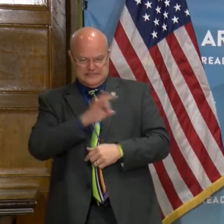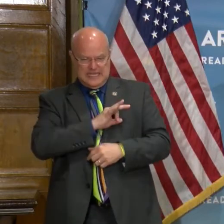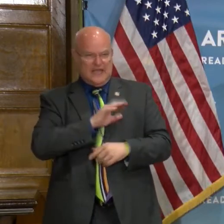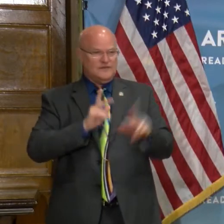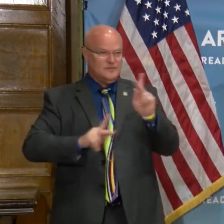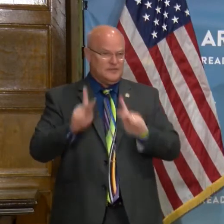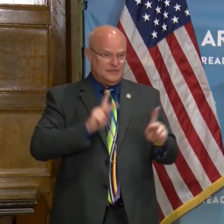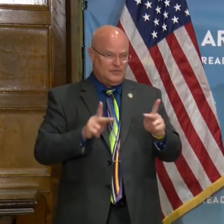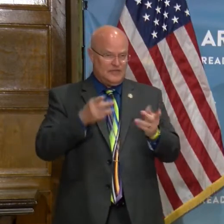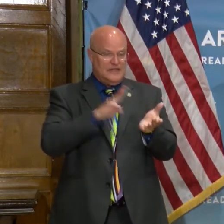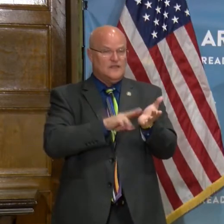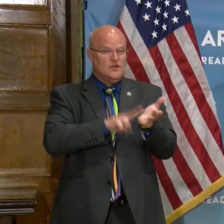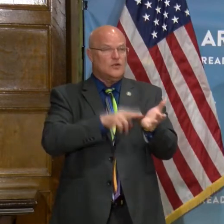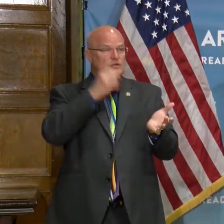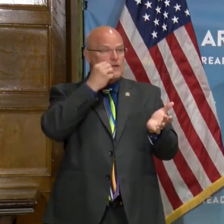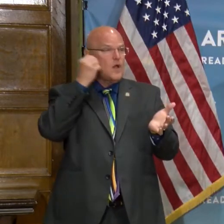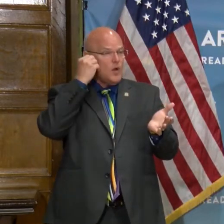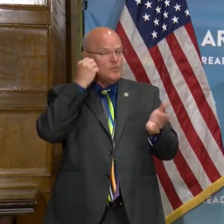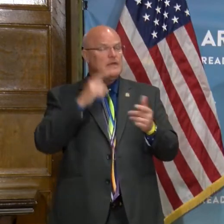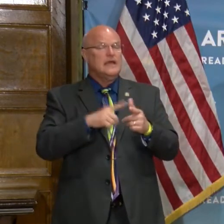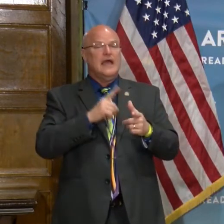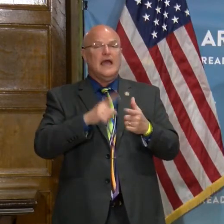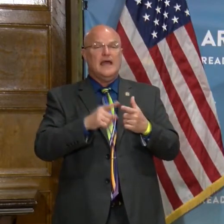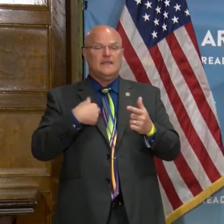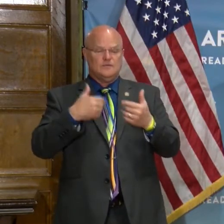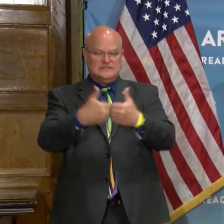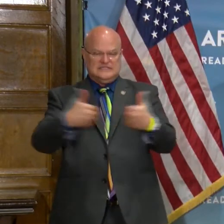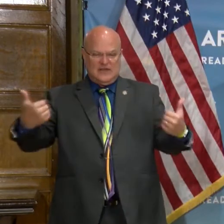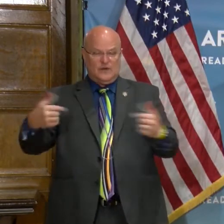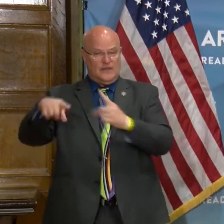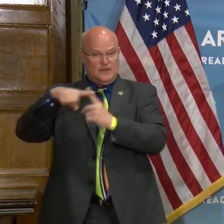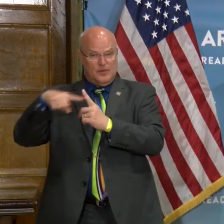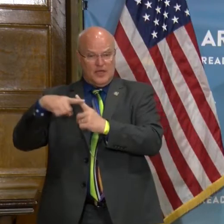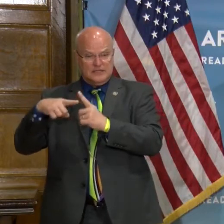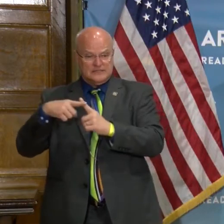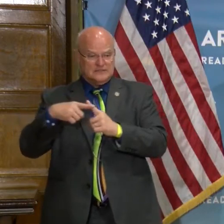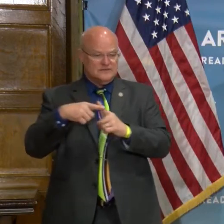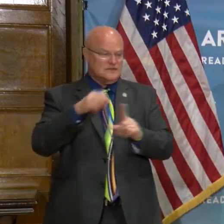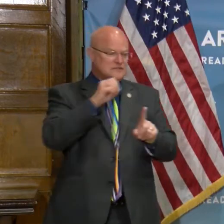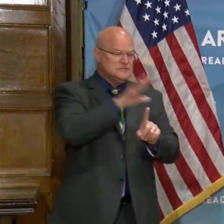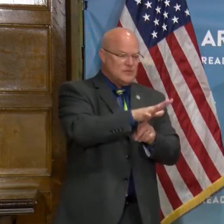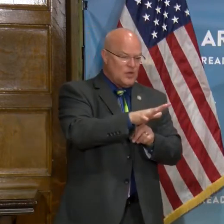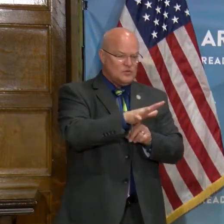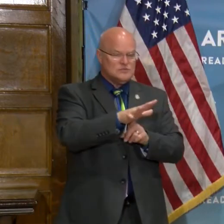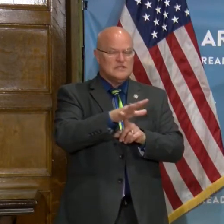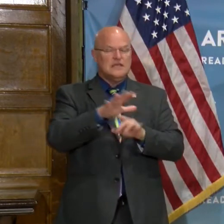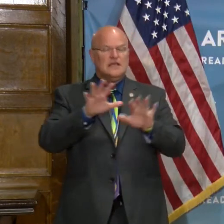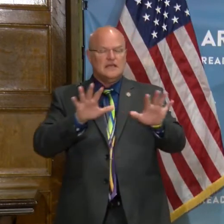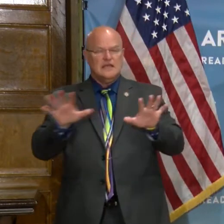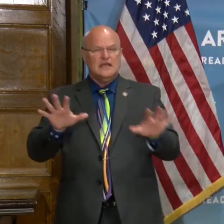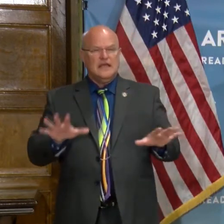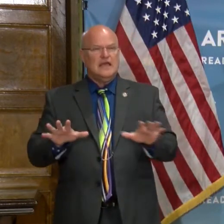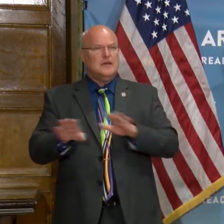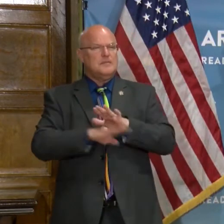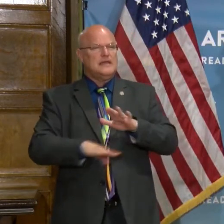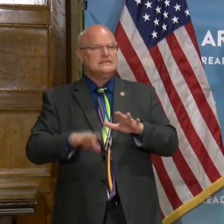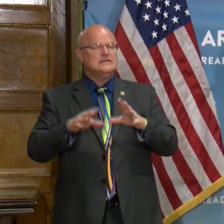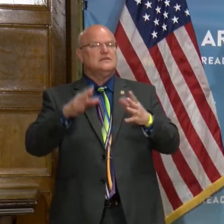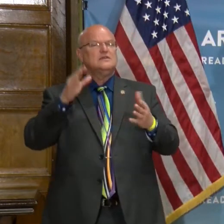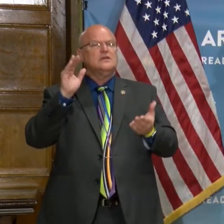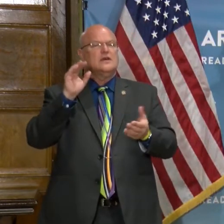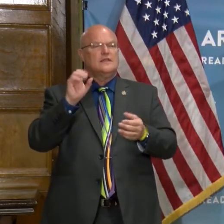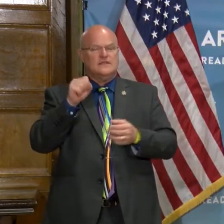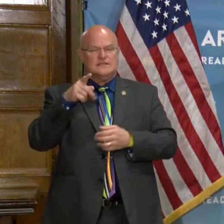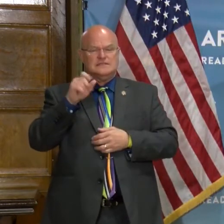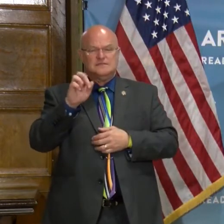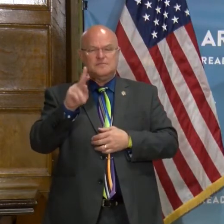residents, and then we segregate those who are positive, those who are exposed, and basically extinguish the